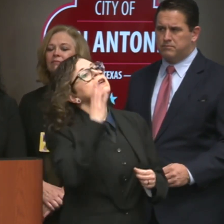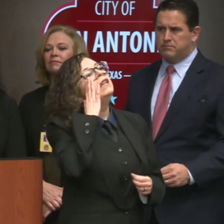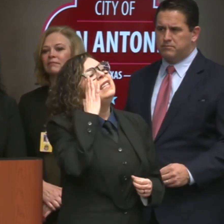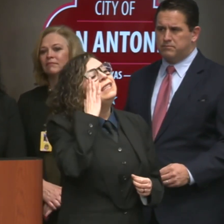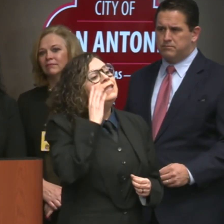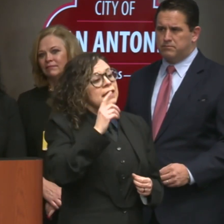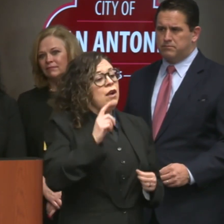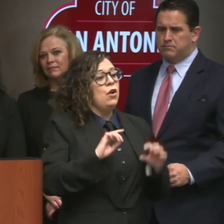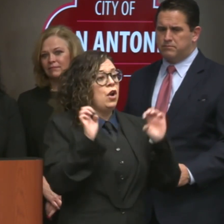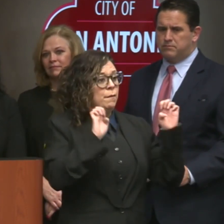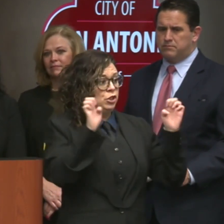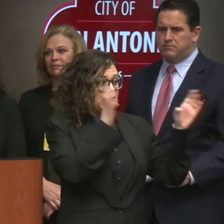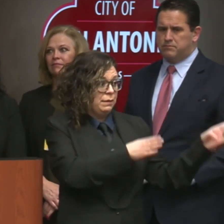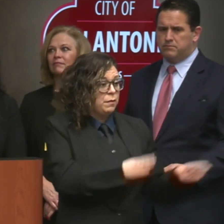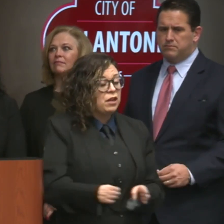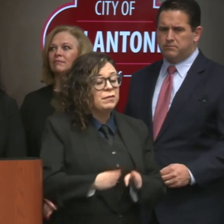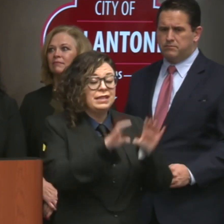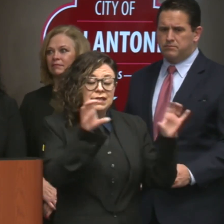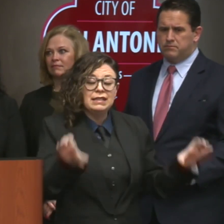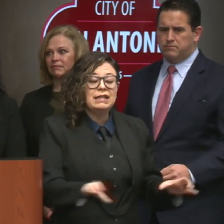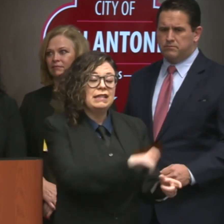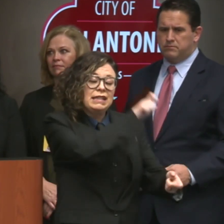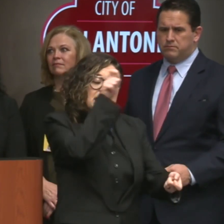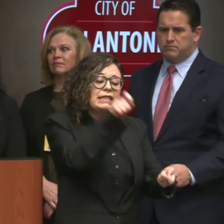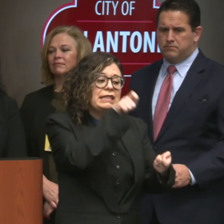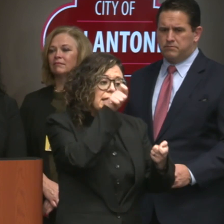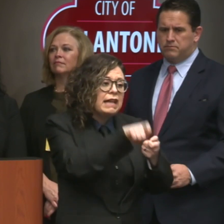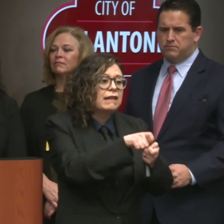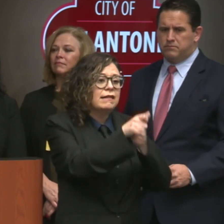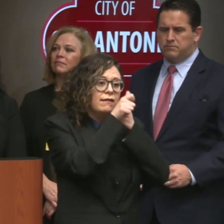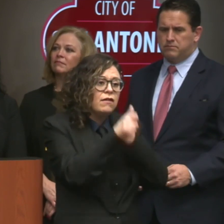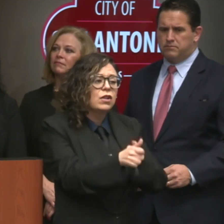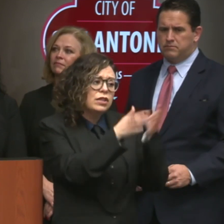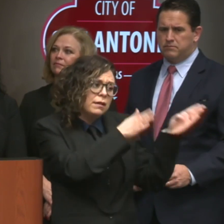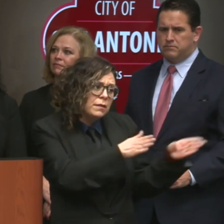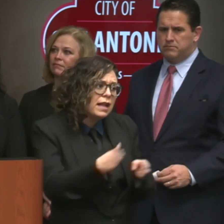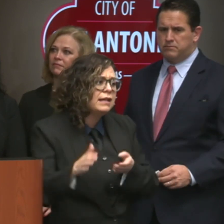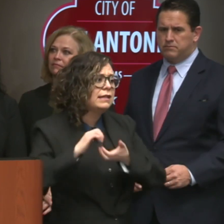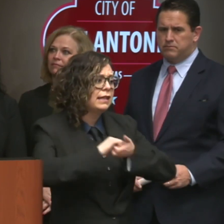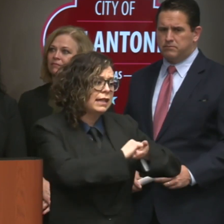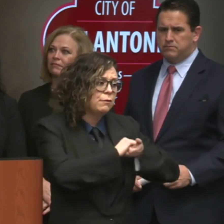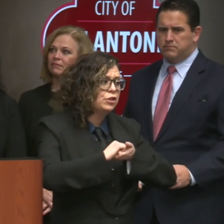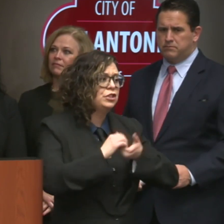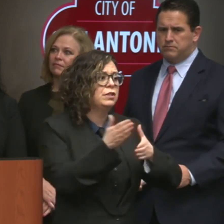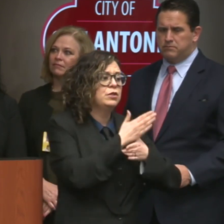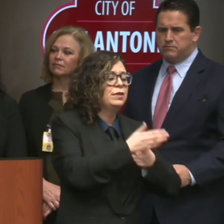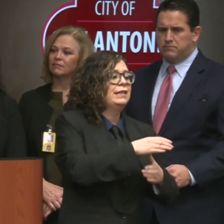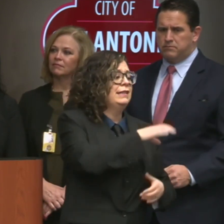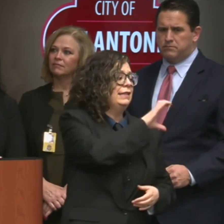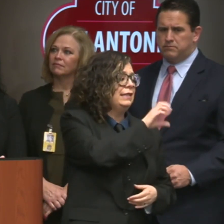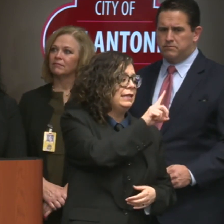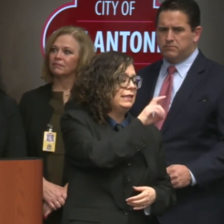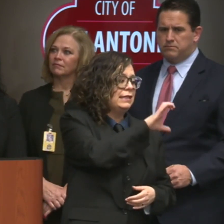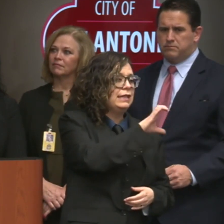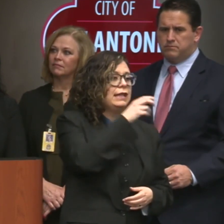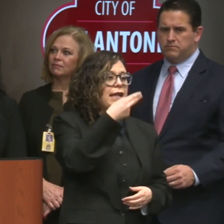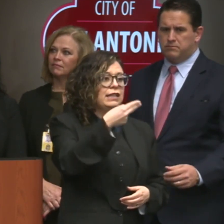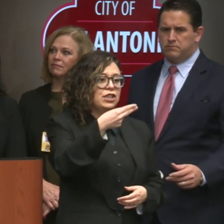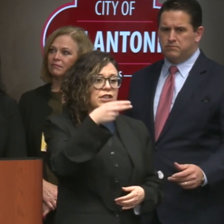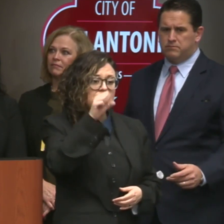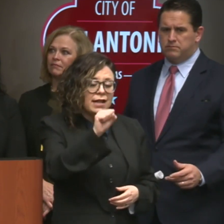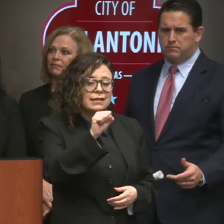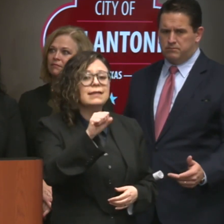preparedness has gone exactly according to plan. It's a collaboration between the CDC, HHS, the state, and local